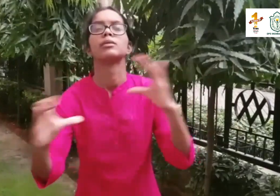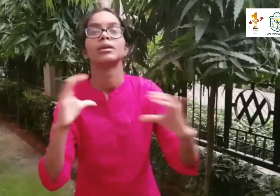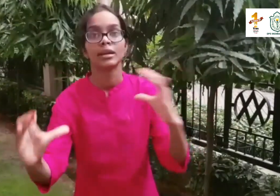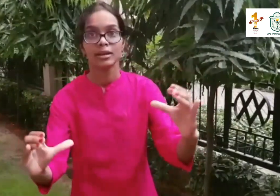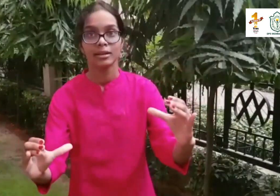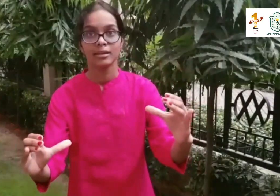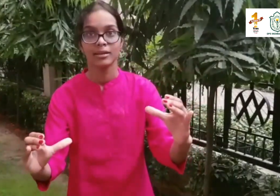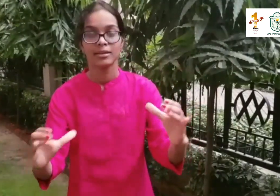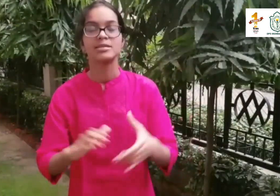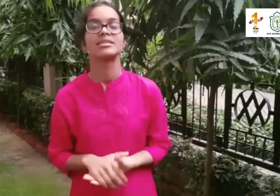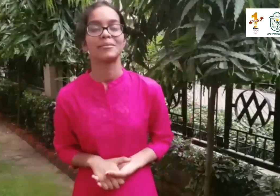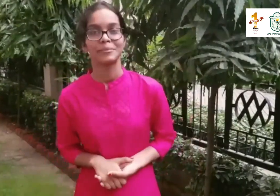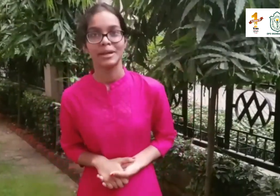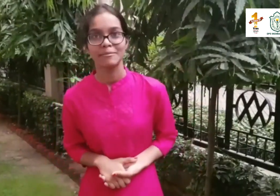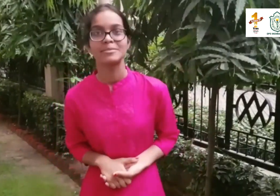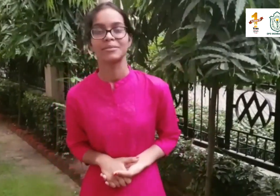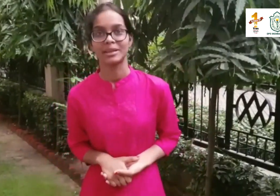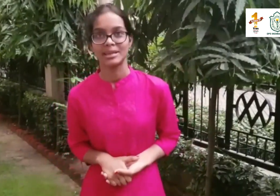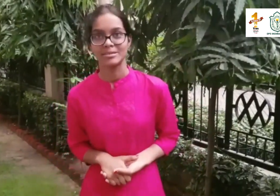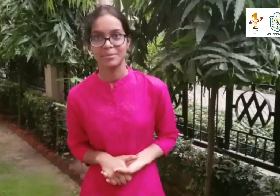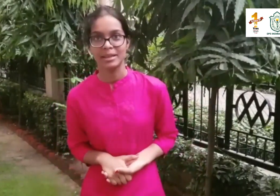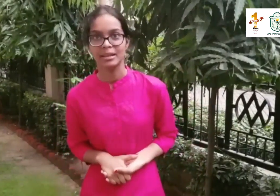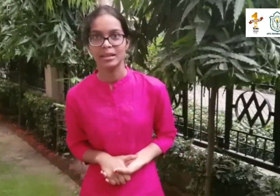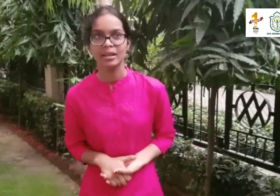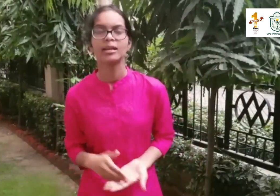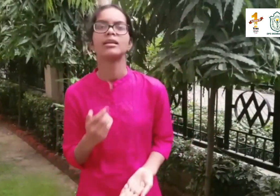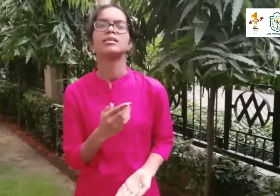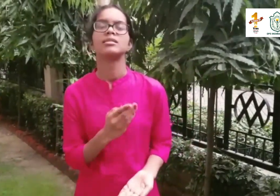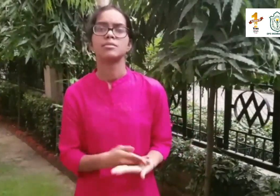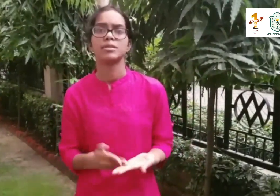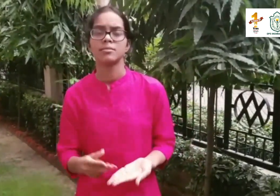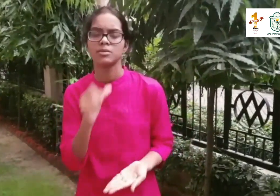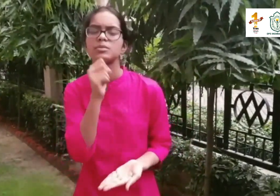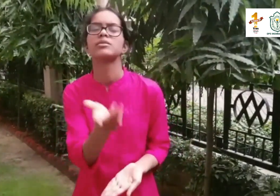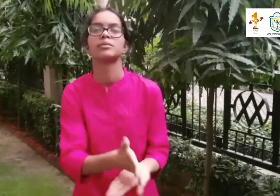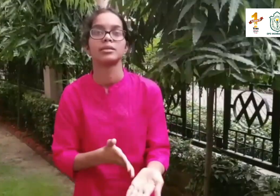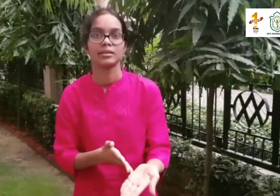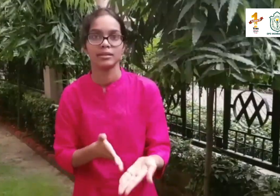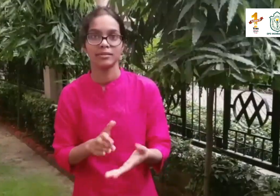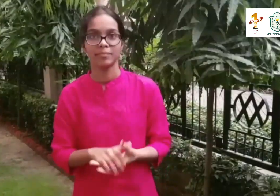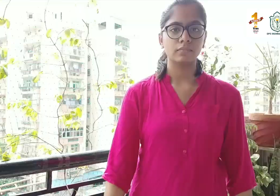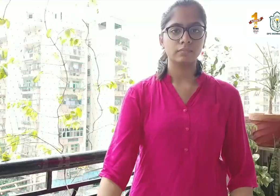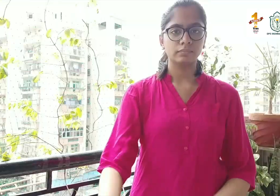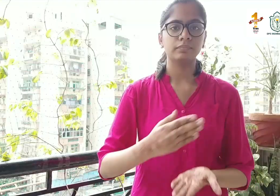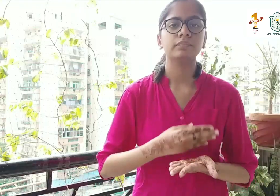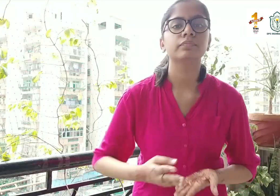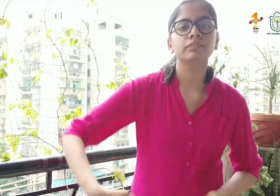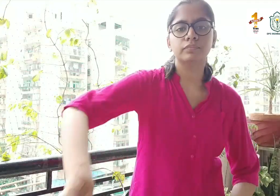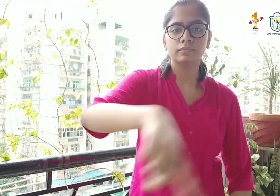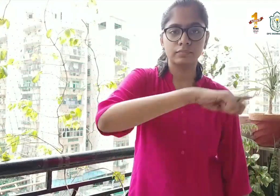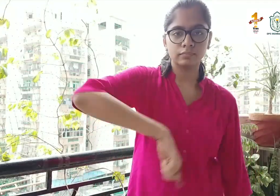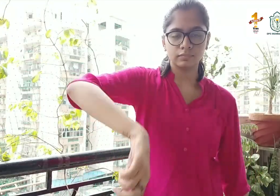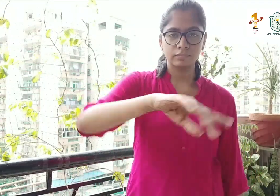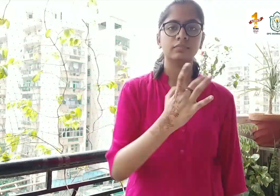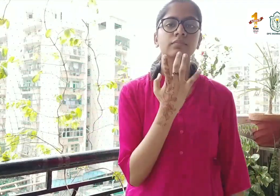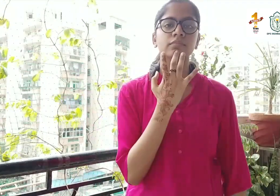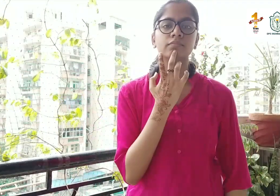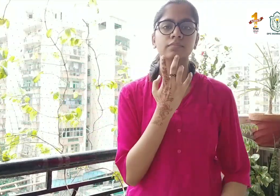communicate sometimes we can speak sometimes we don't some of us like to wear